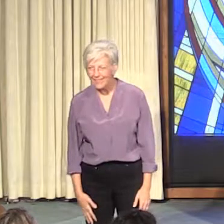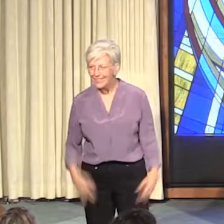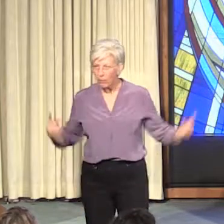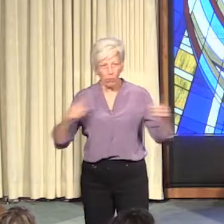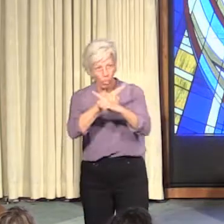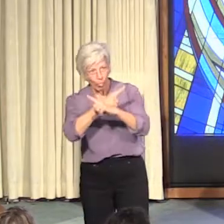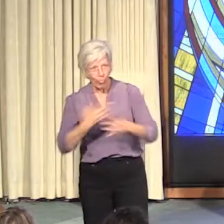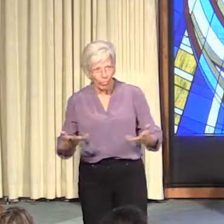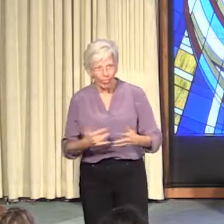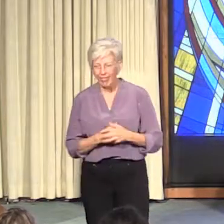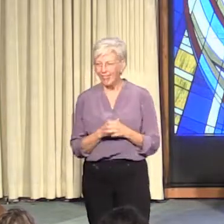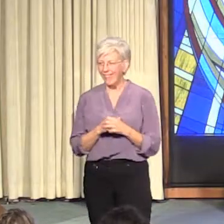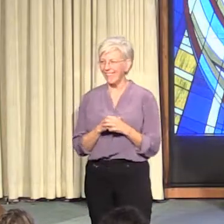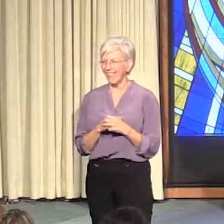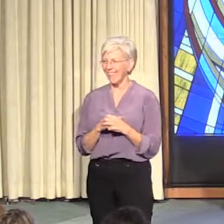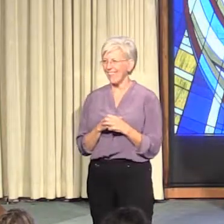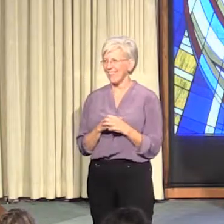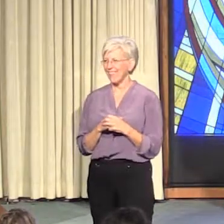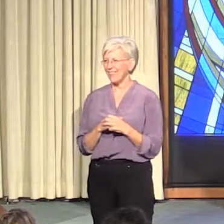much?